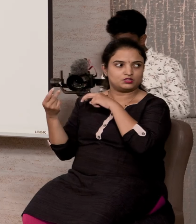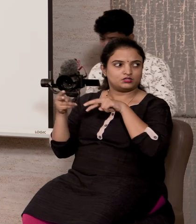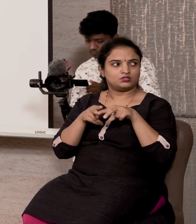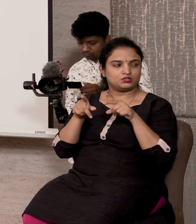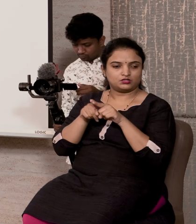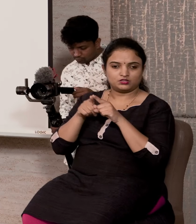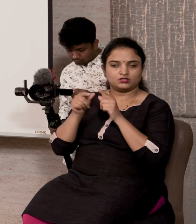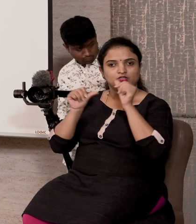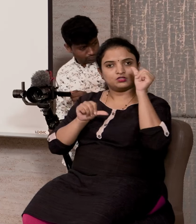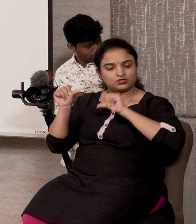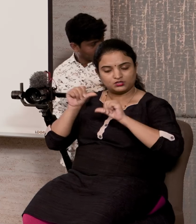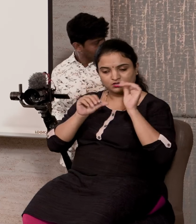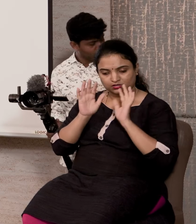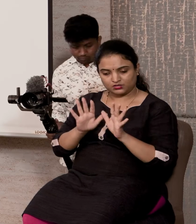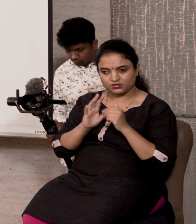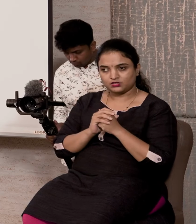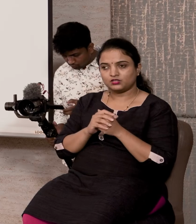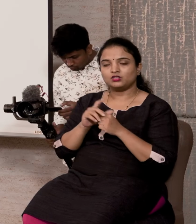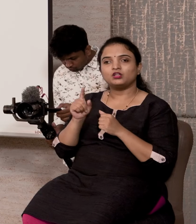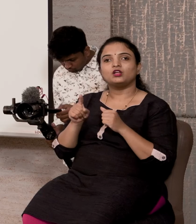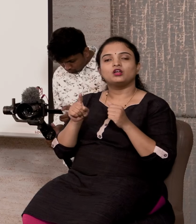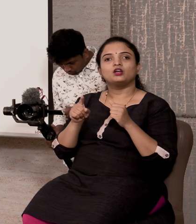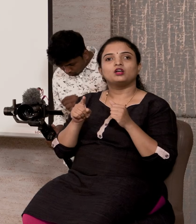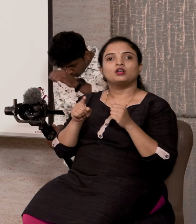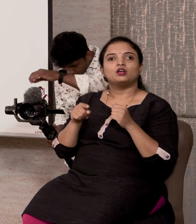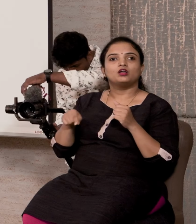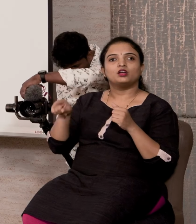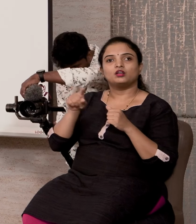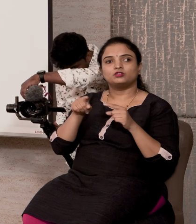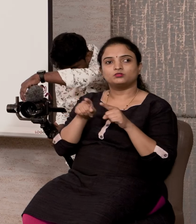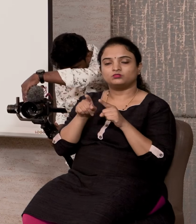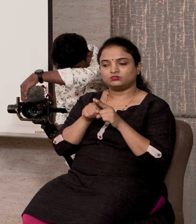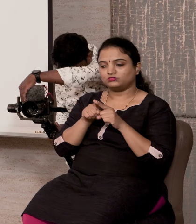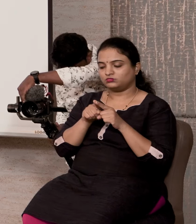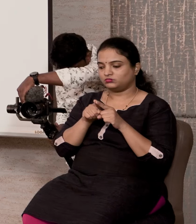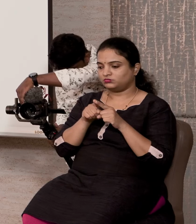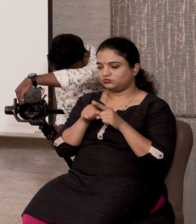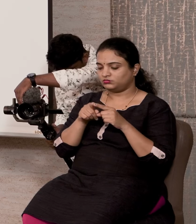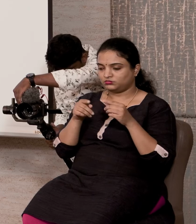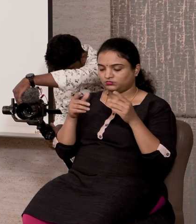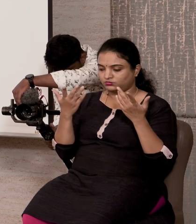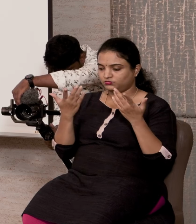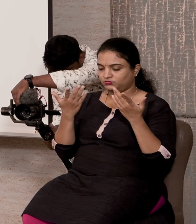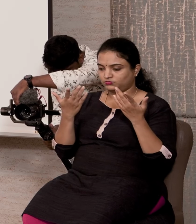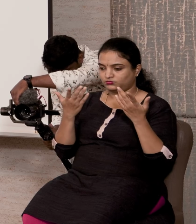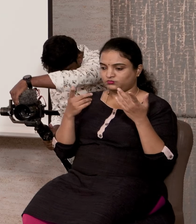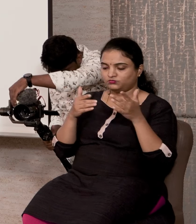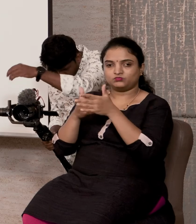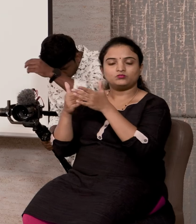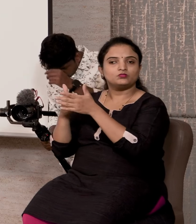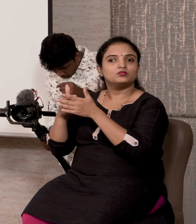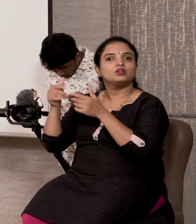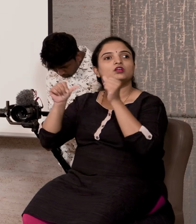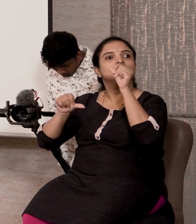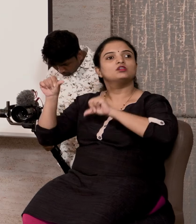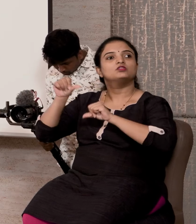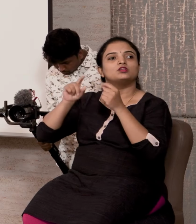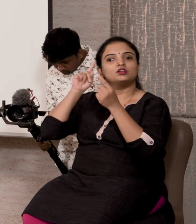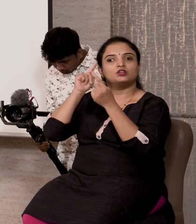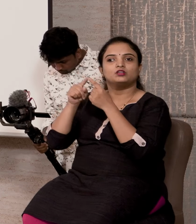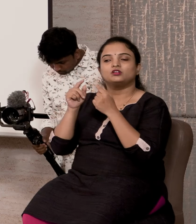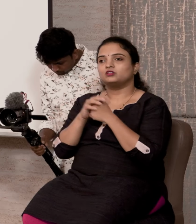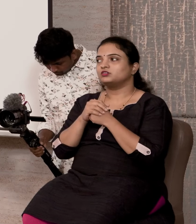science. But there are regulations in India which are a barrier to visually impaired students to do science. It is, of course, slowly